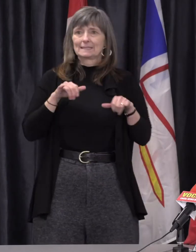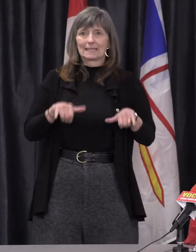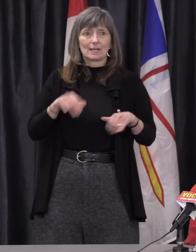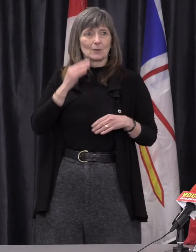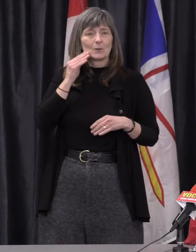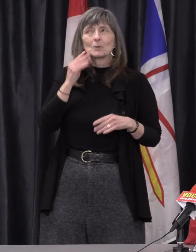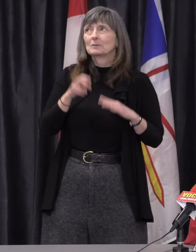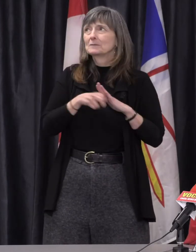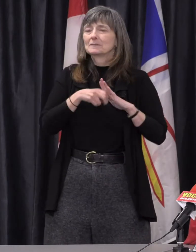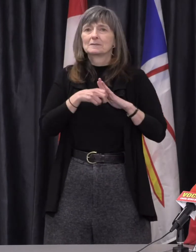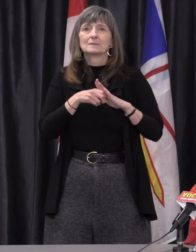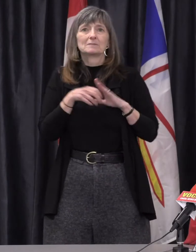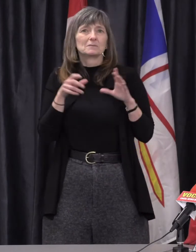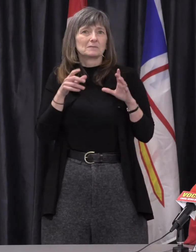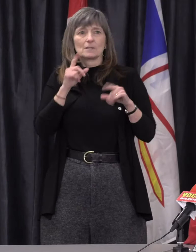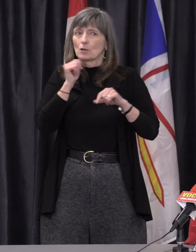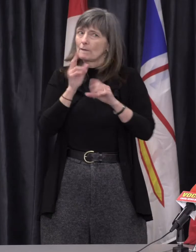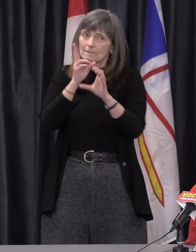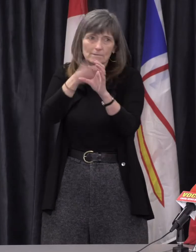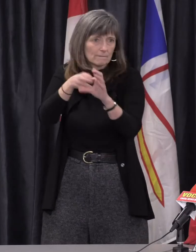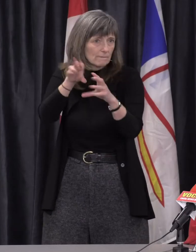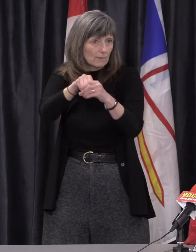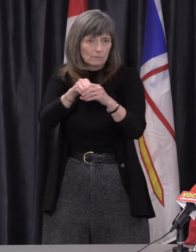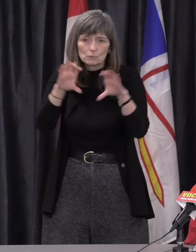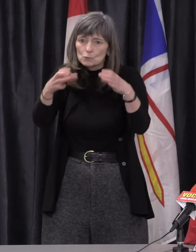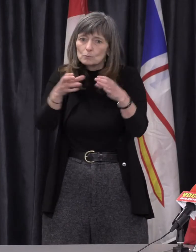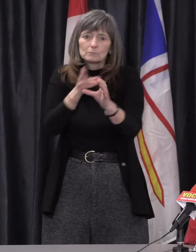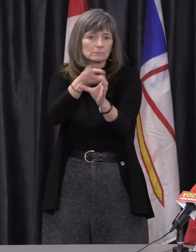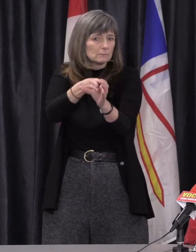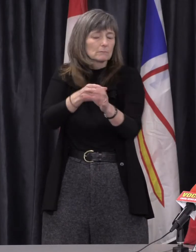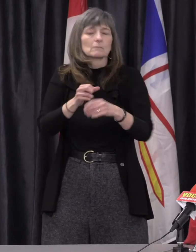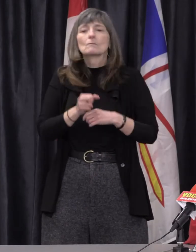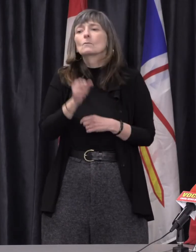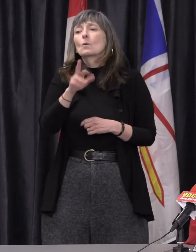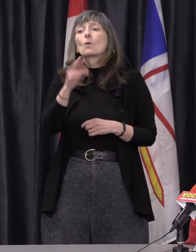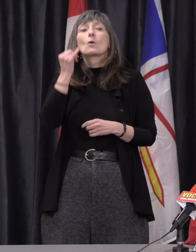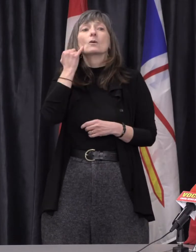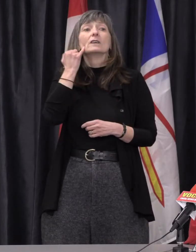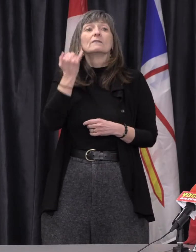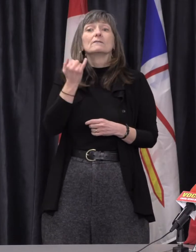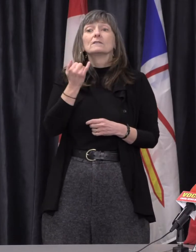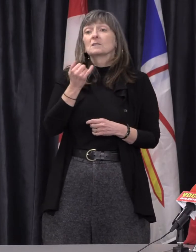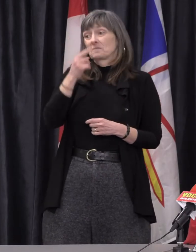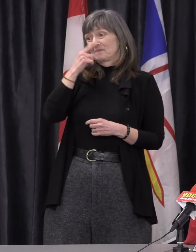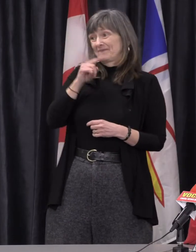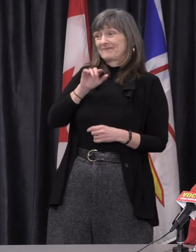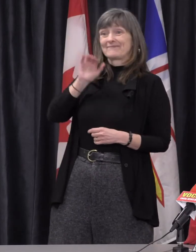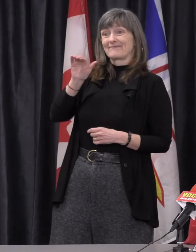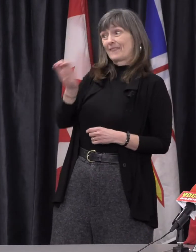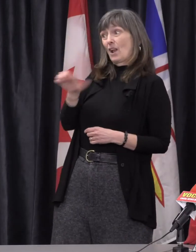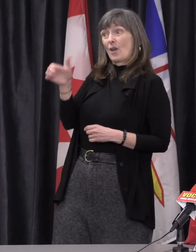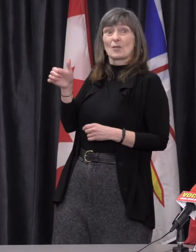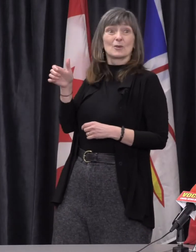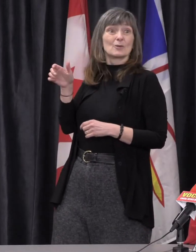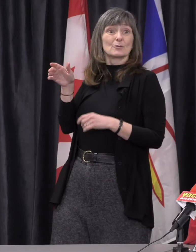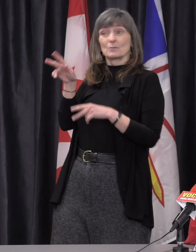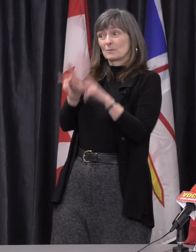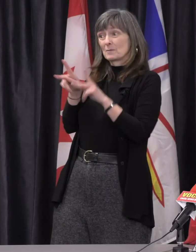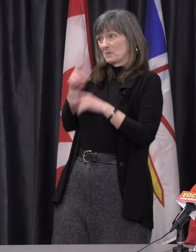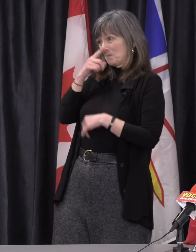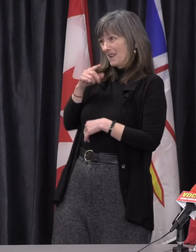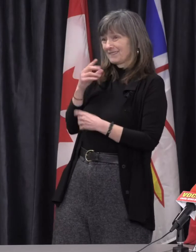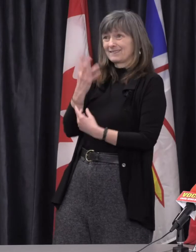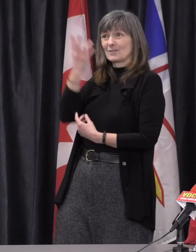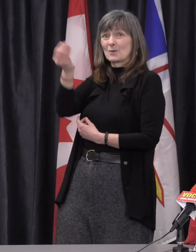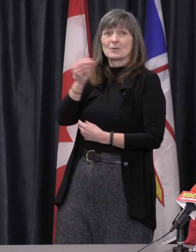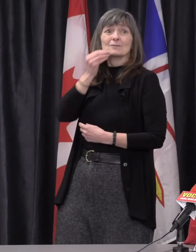away from crowds as much as possible, if you can have somebody go out to get your groceries or to get things that you need,